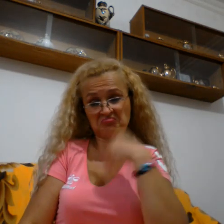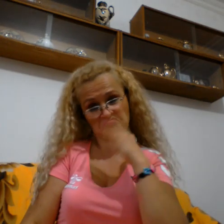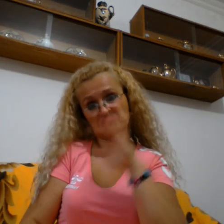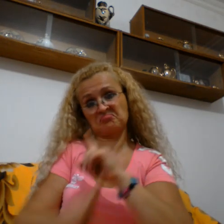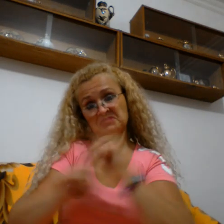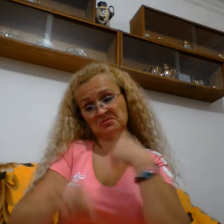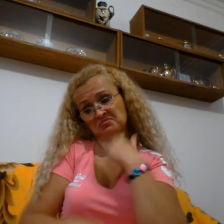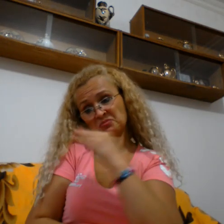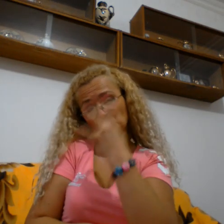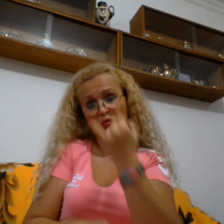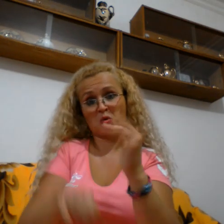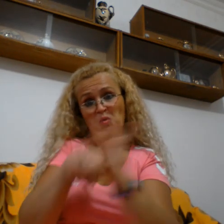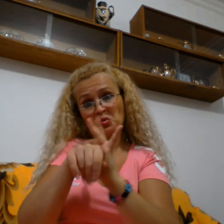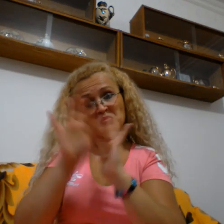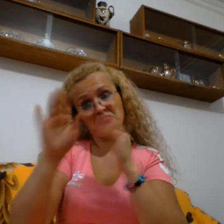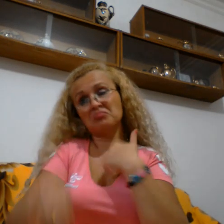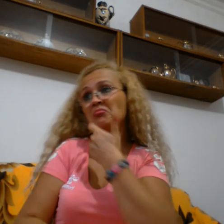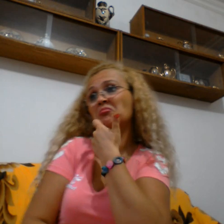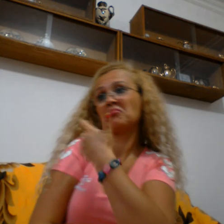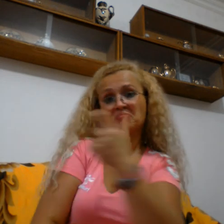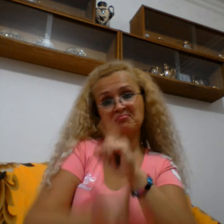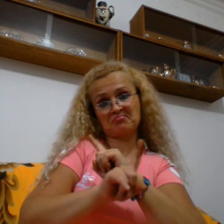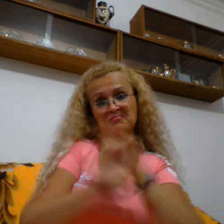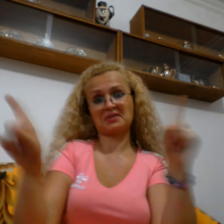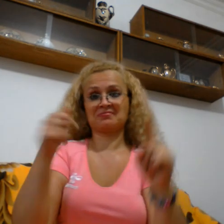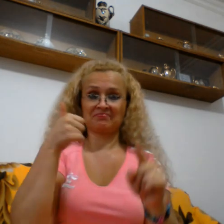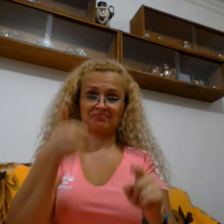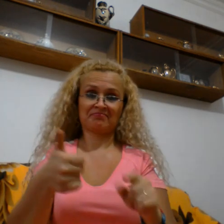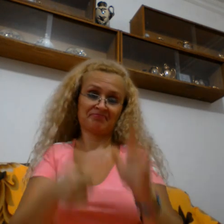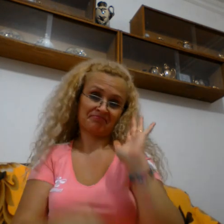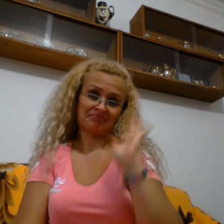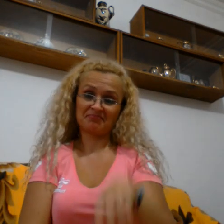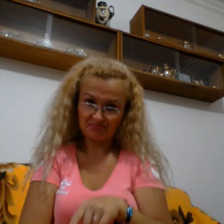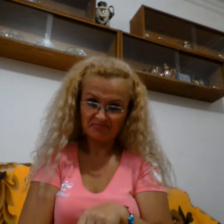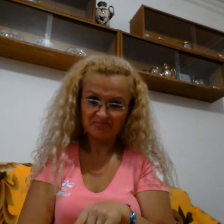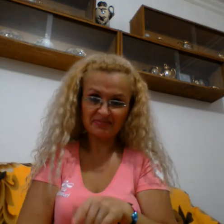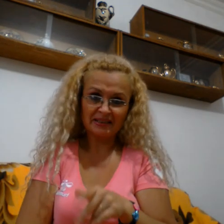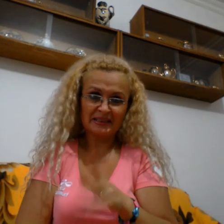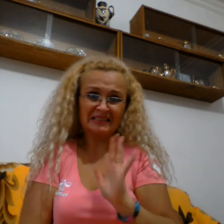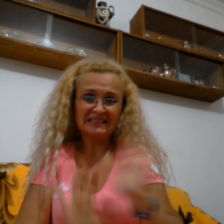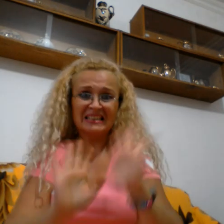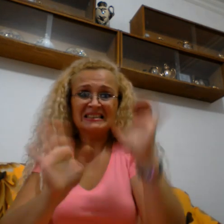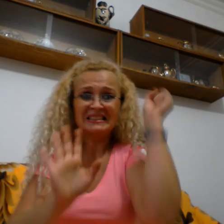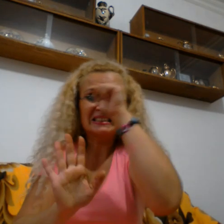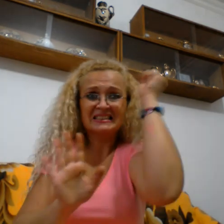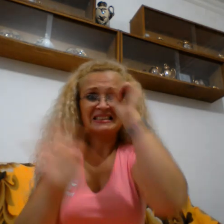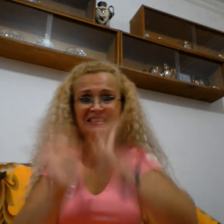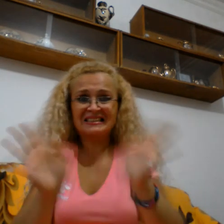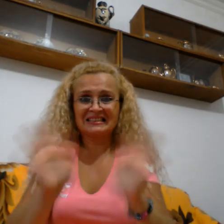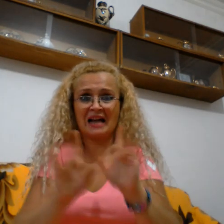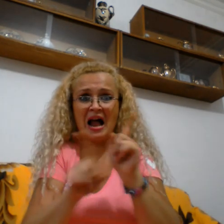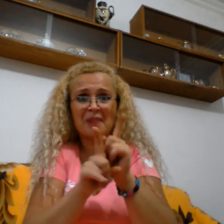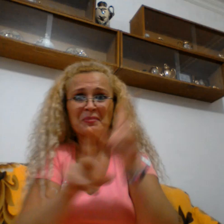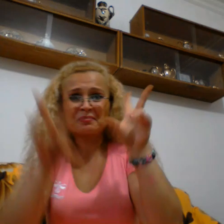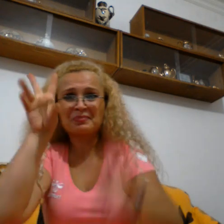Ovchinin, the next crew already in the final stages of their training as they get ready to launch later in September. NASA astronaut